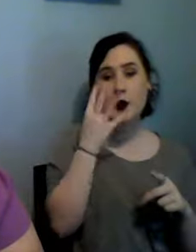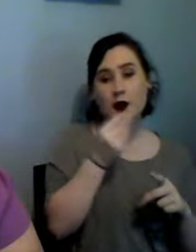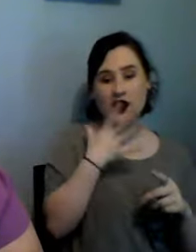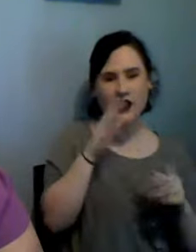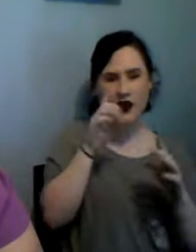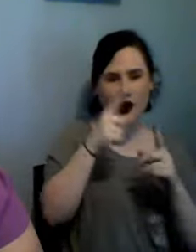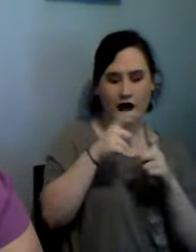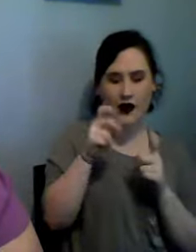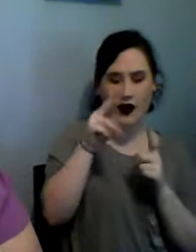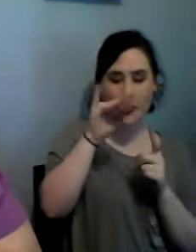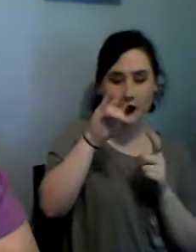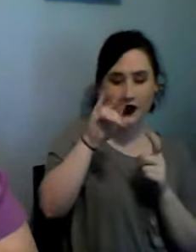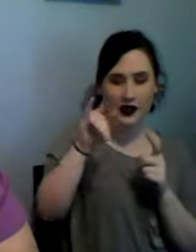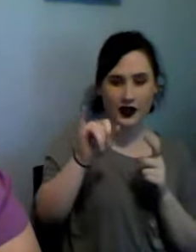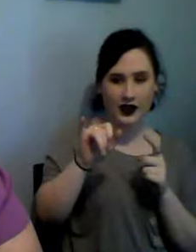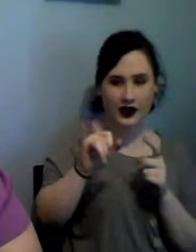I